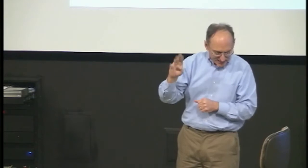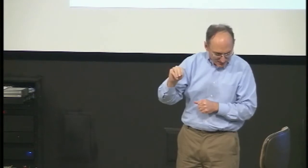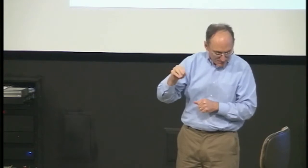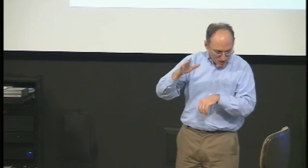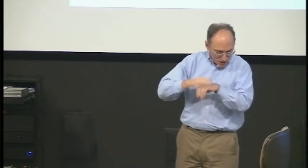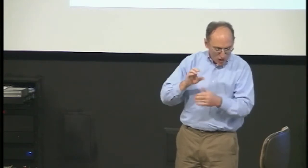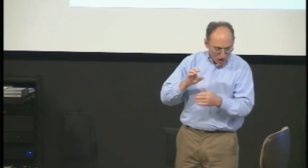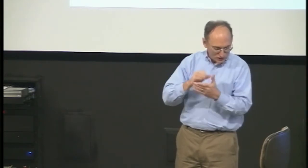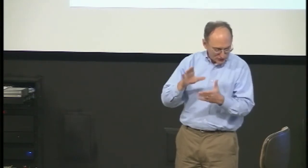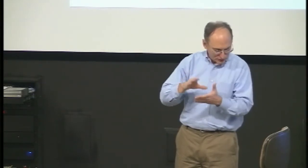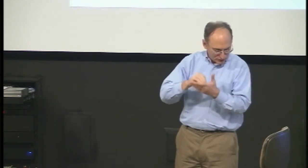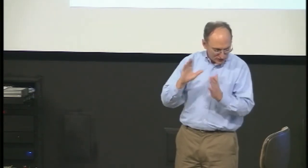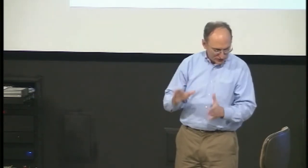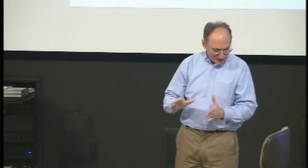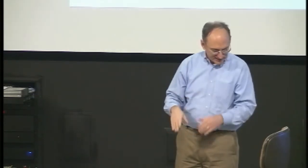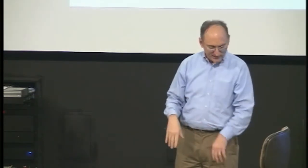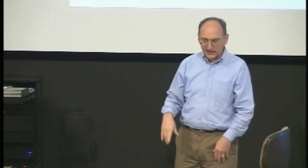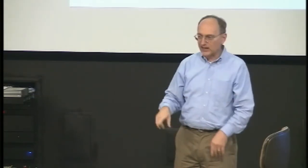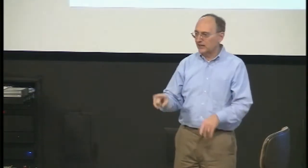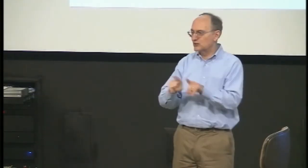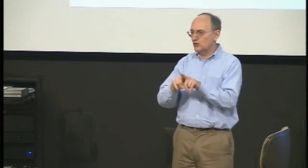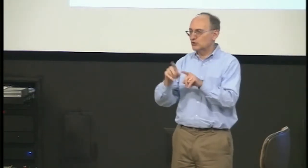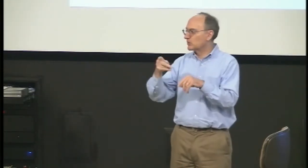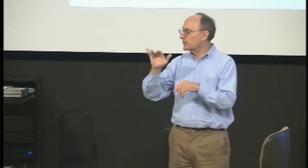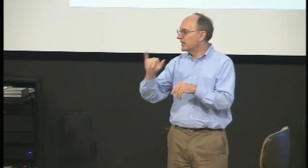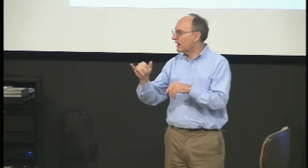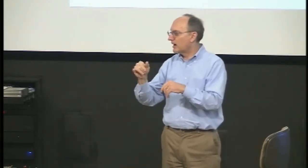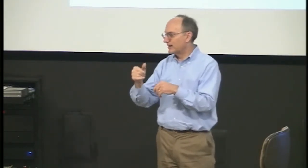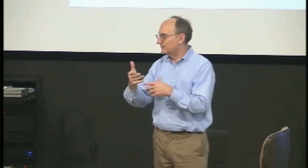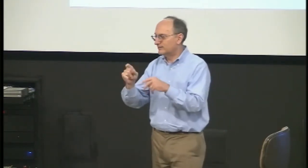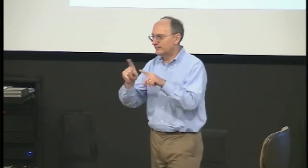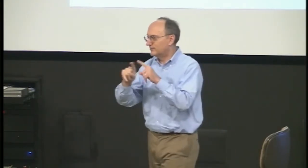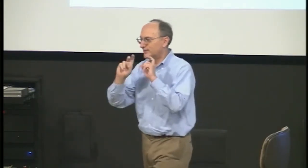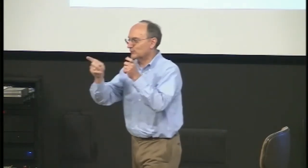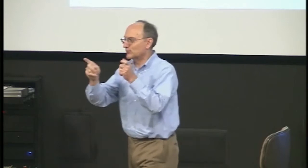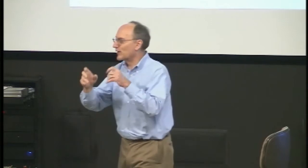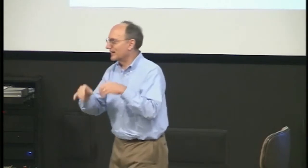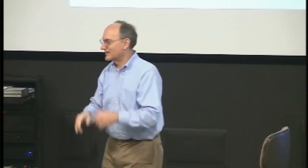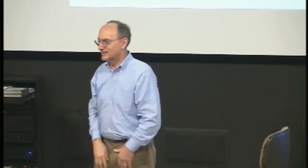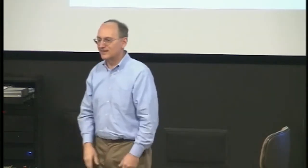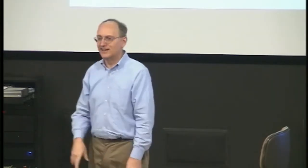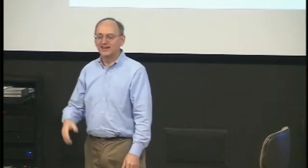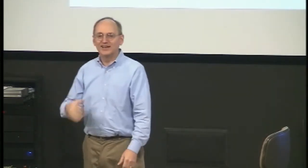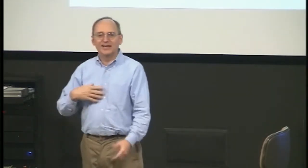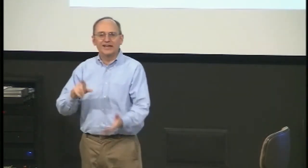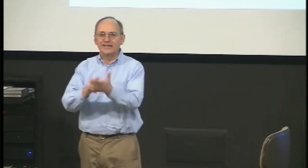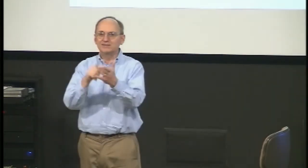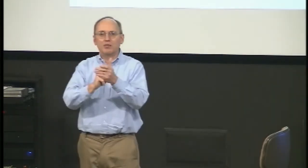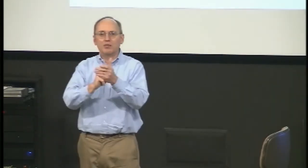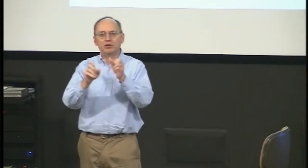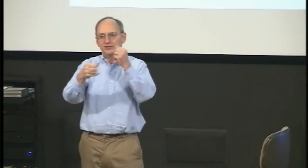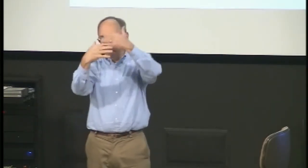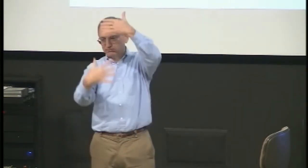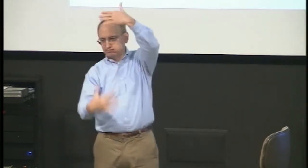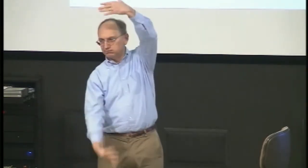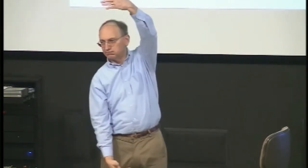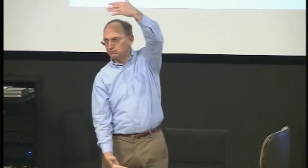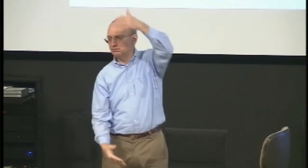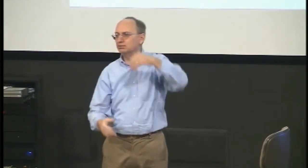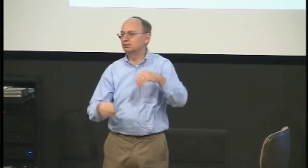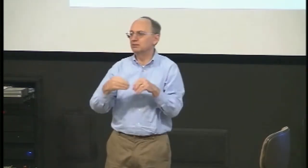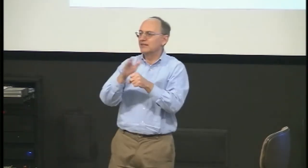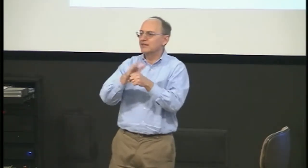Collegium on student learning. He's also a principal investigator of a number of grants, and